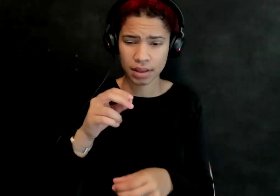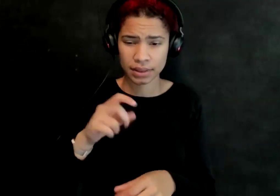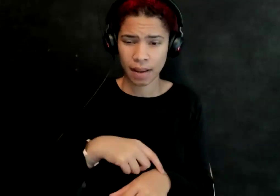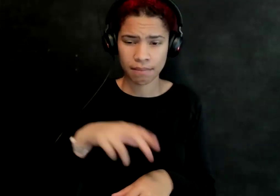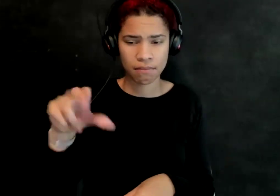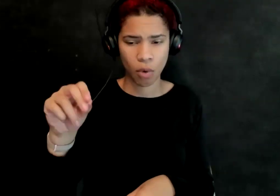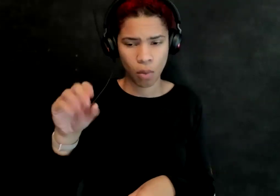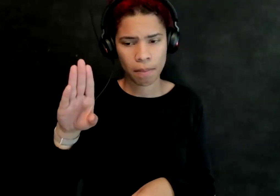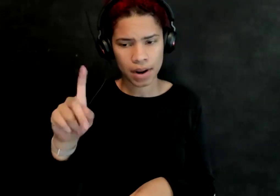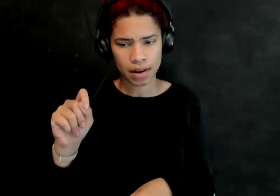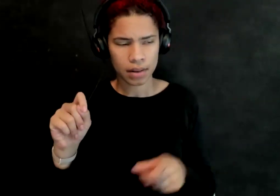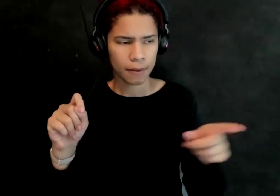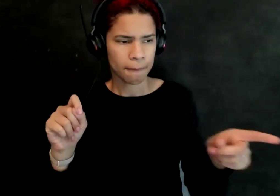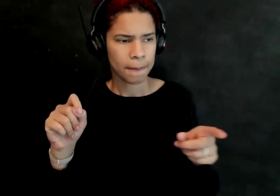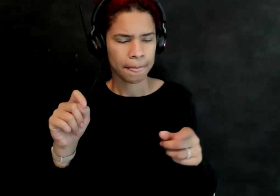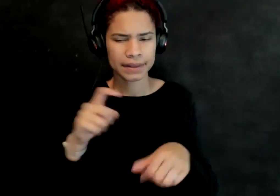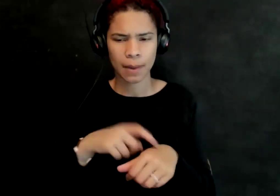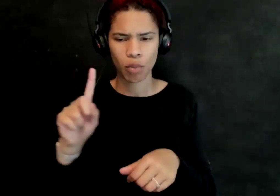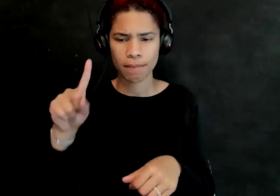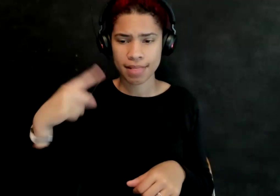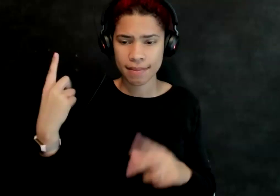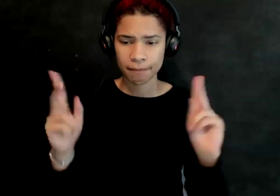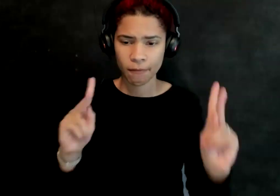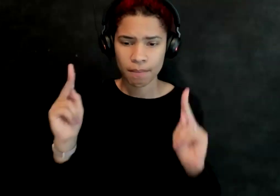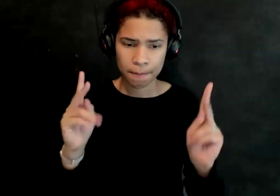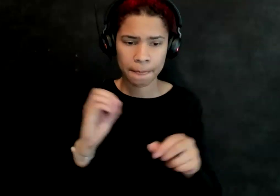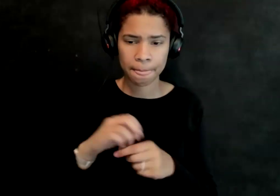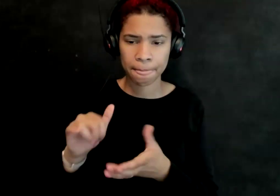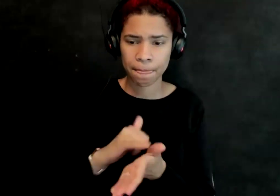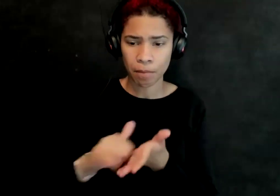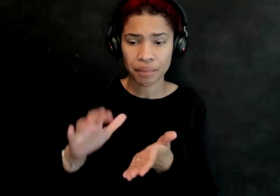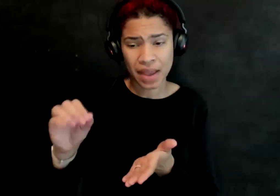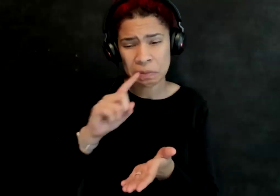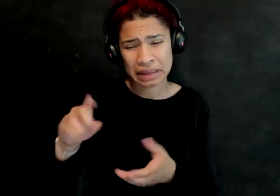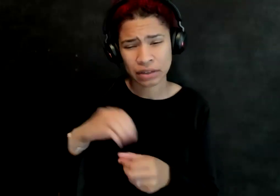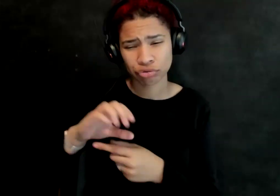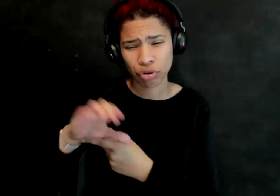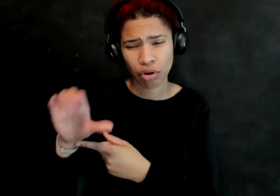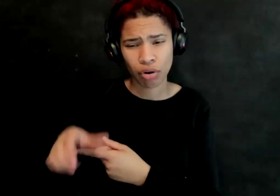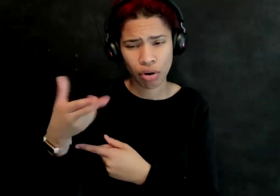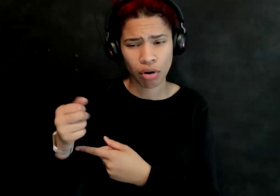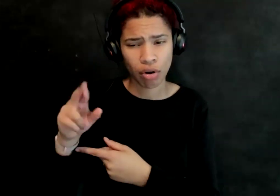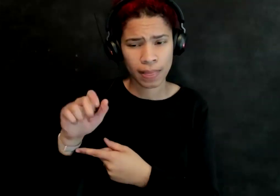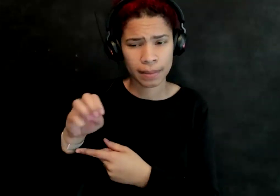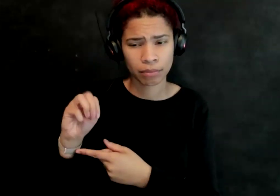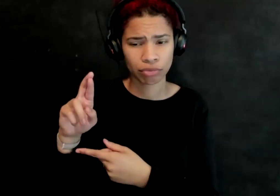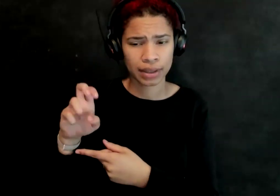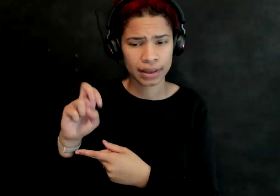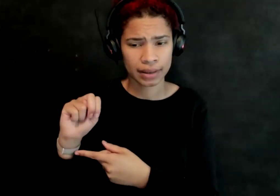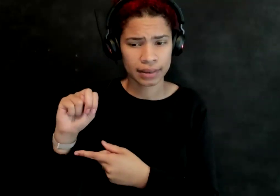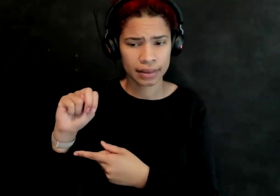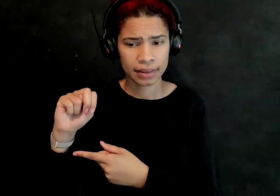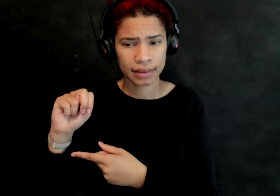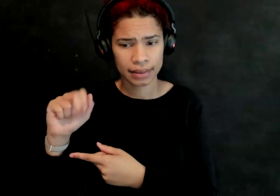essentially this was a time where Black folks in New York, and it happened in Chicago too. The Harlem Renaissance really only just wasn't